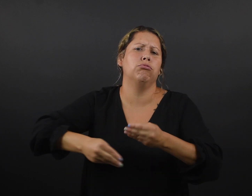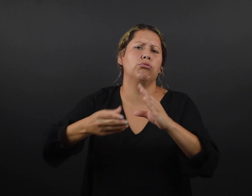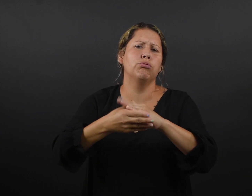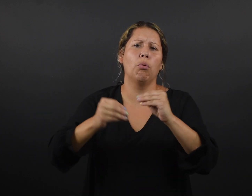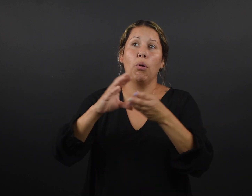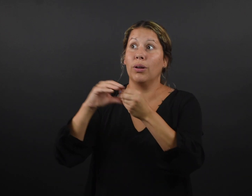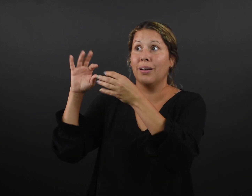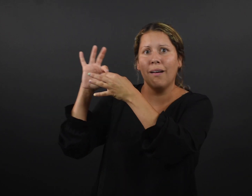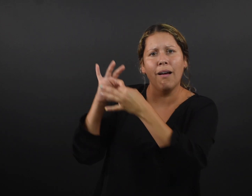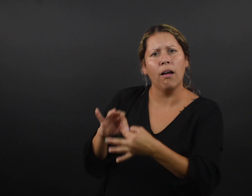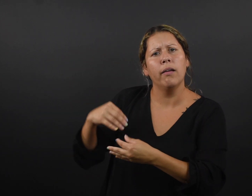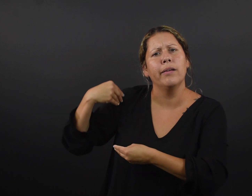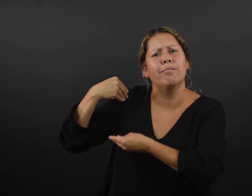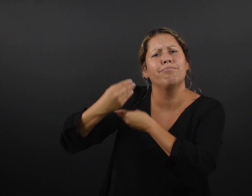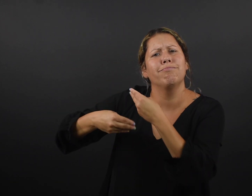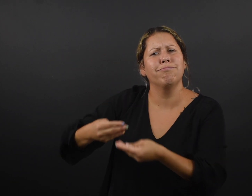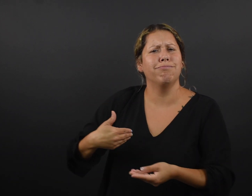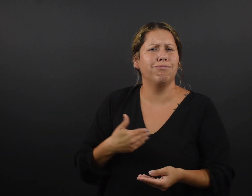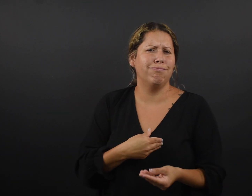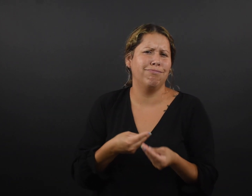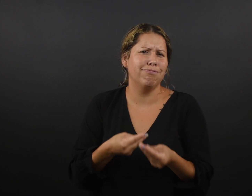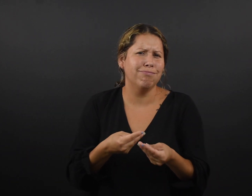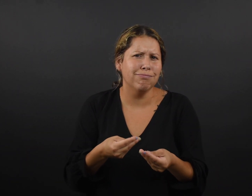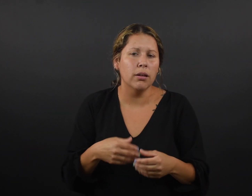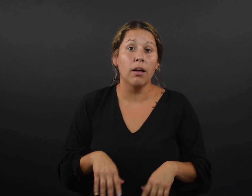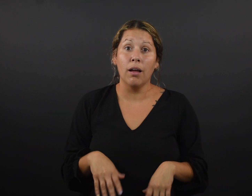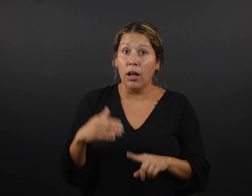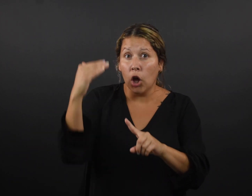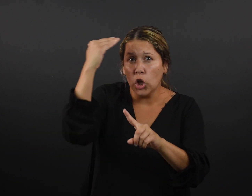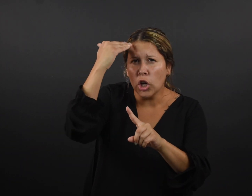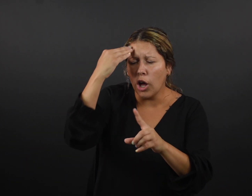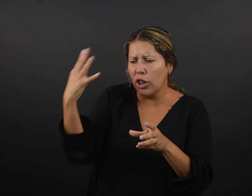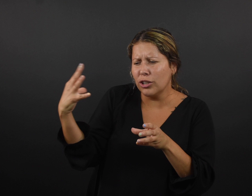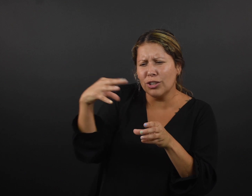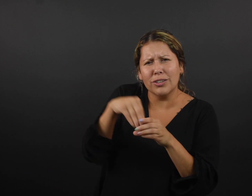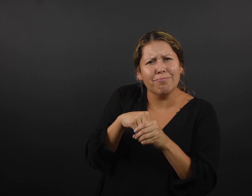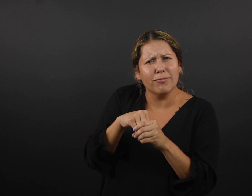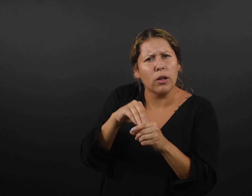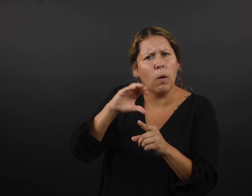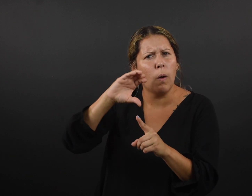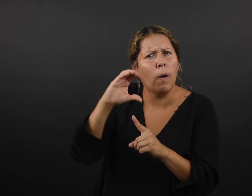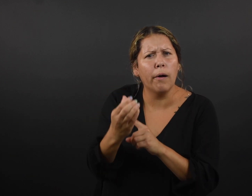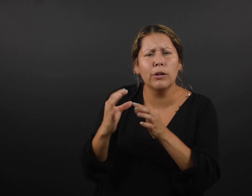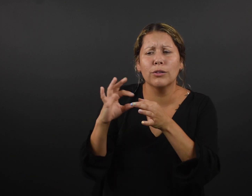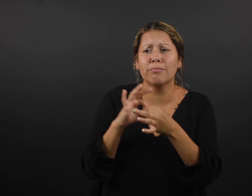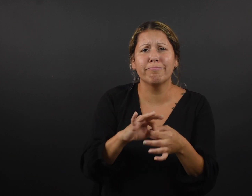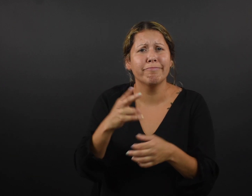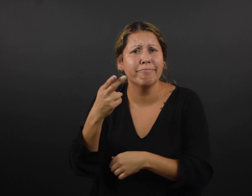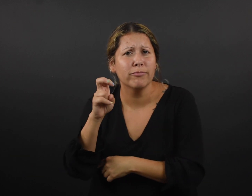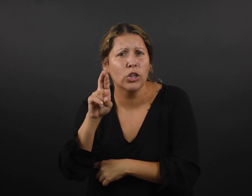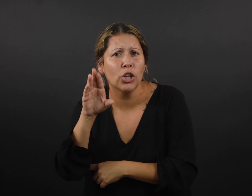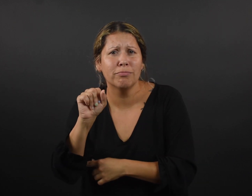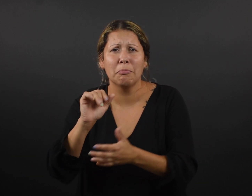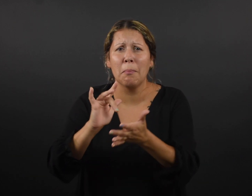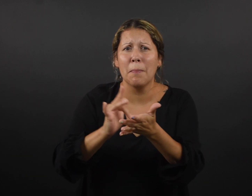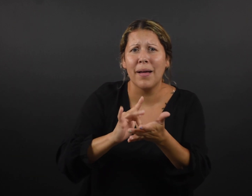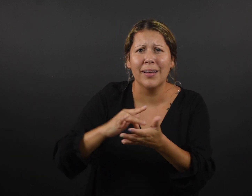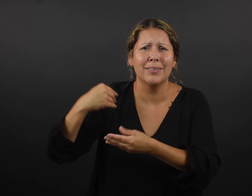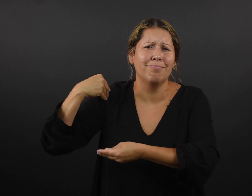wellness to share stories about traditional breastfeeding practices and impart knowledge about herbs and medicines